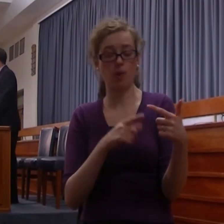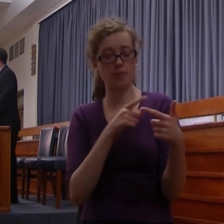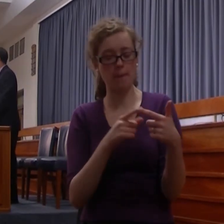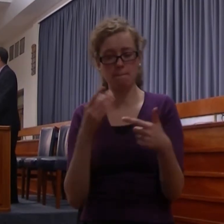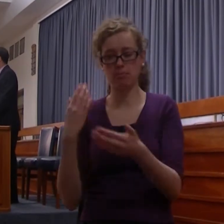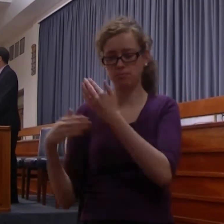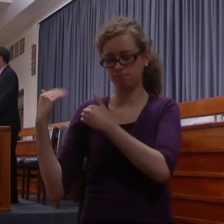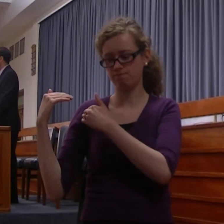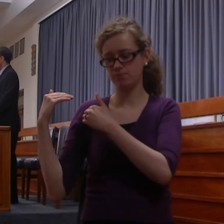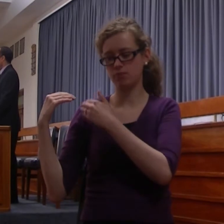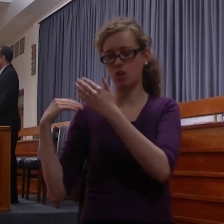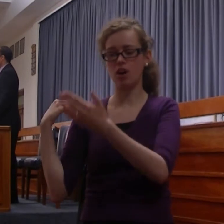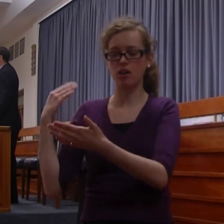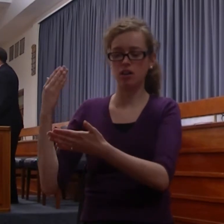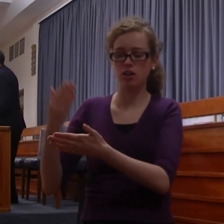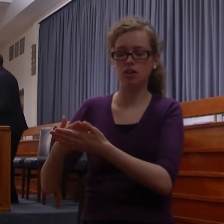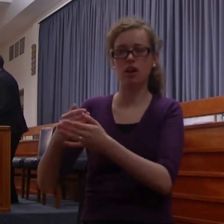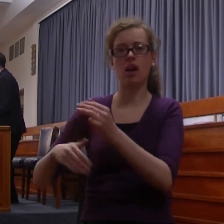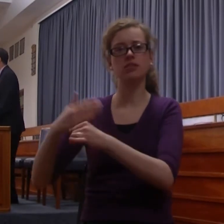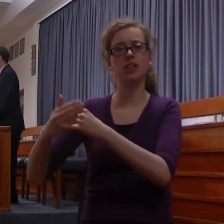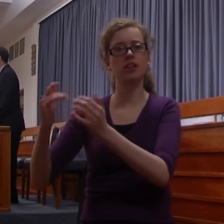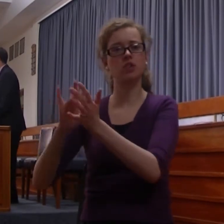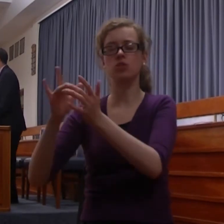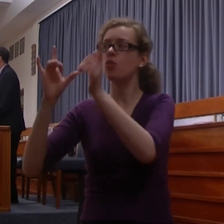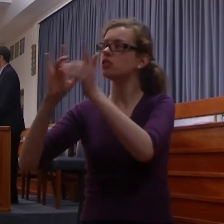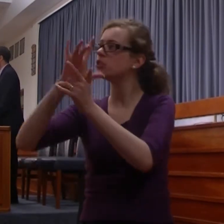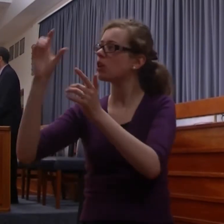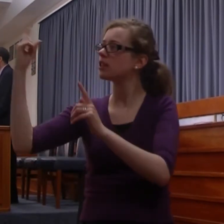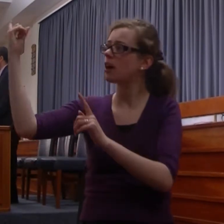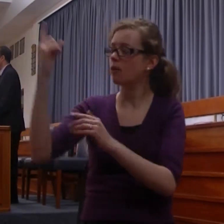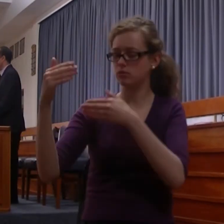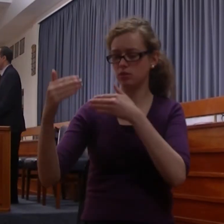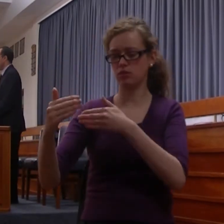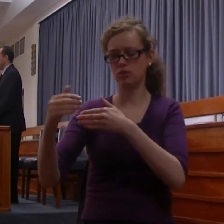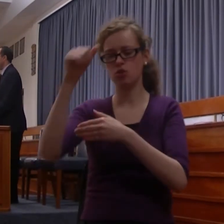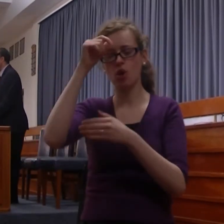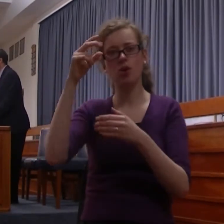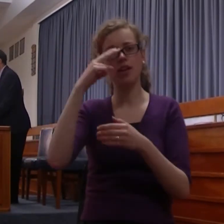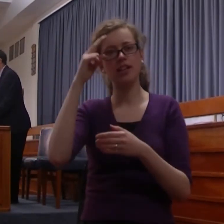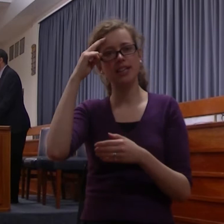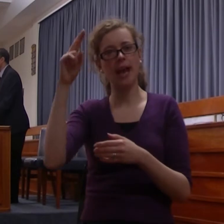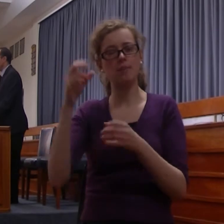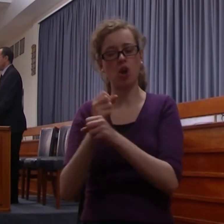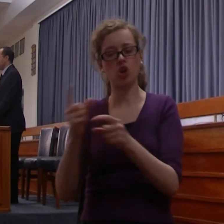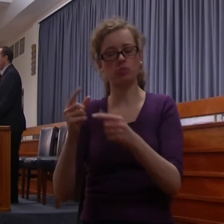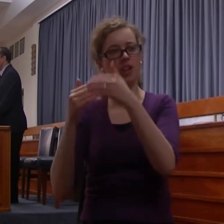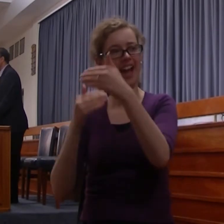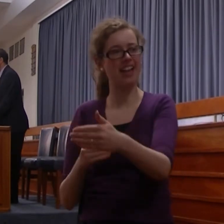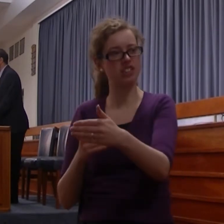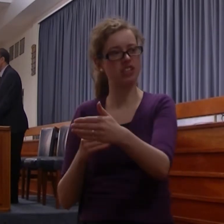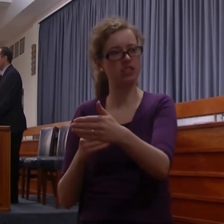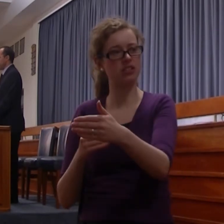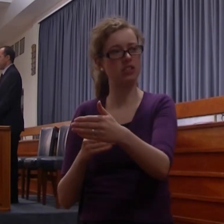churches because from that time until the coming back of the Lord Jesus Christ, the